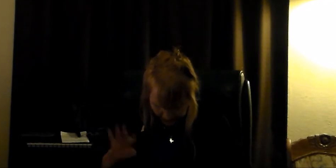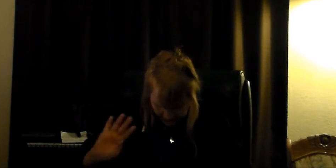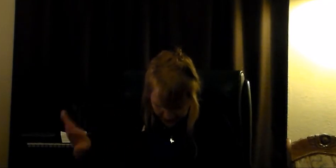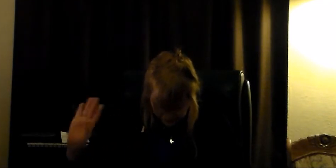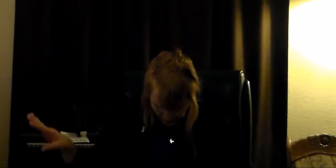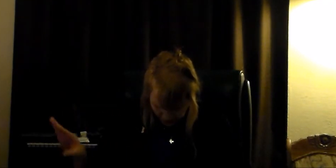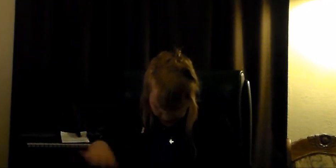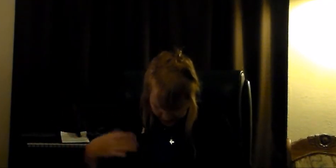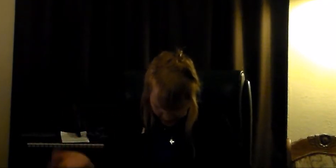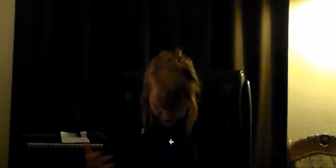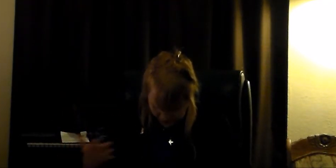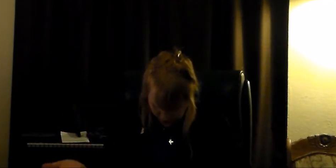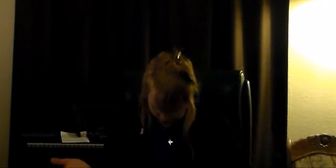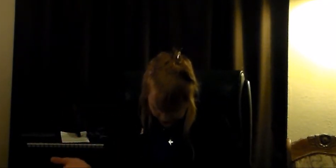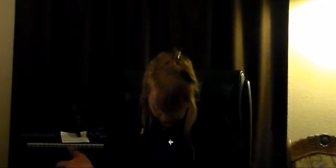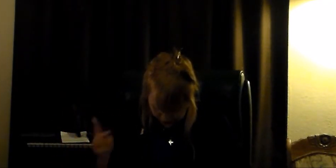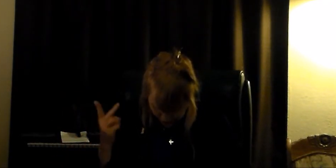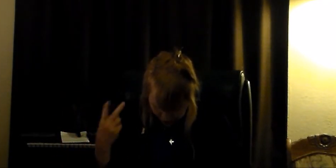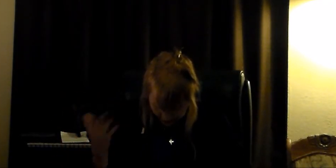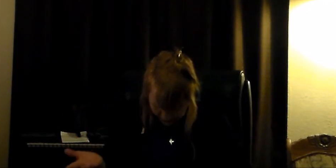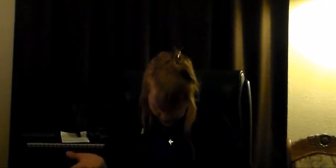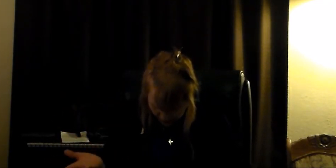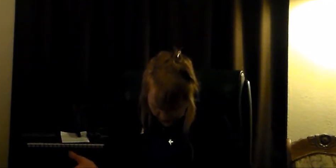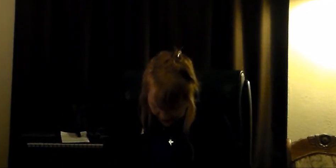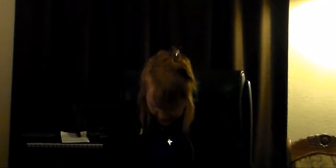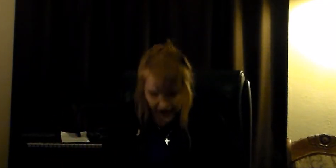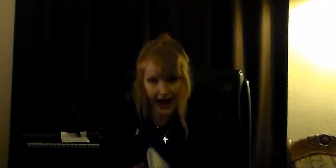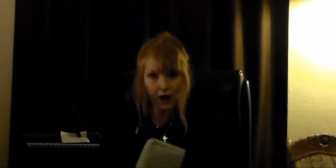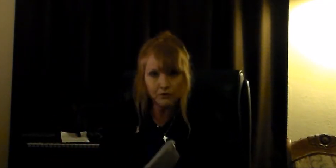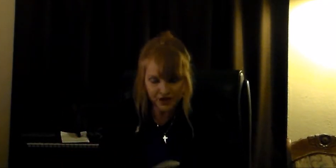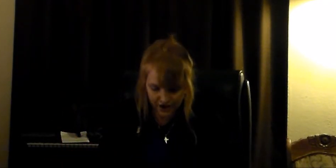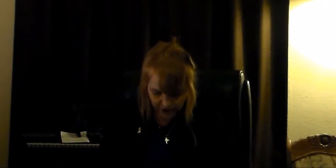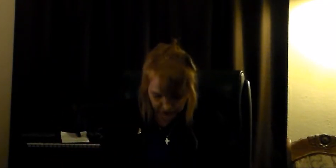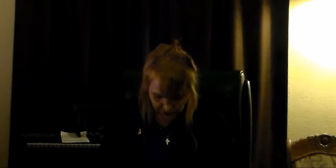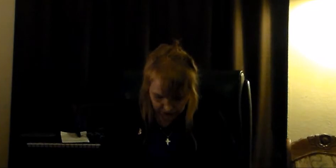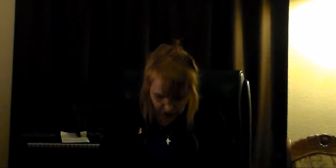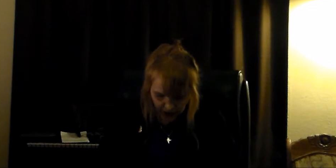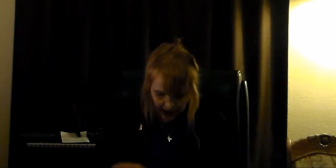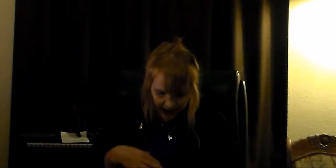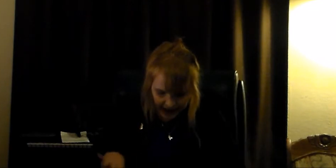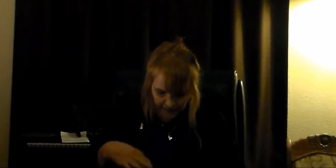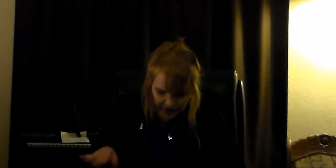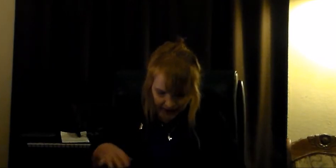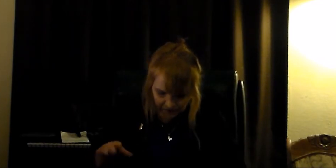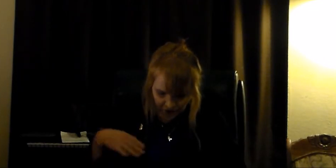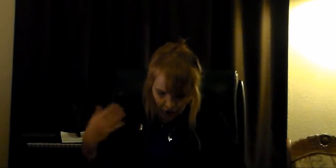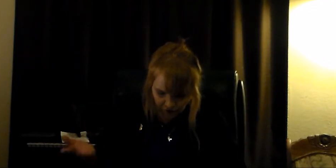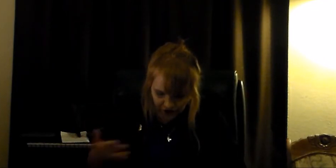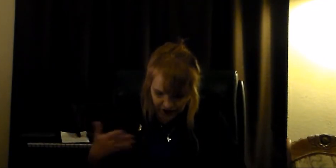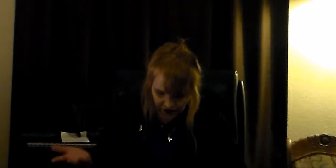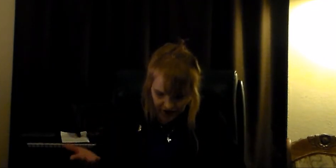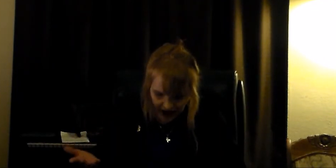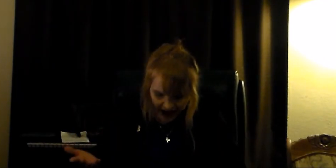In East Peoria on Cam Street, there's 2 light poles that are out and have been for over a year